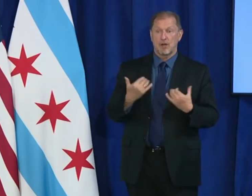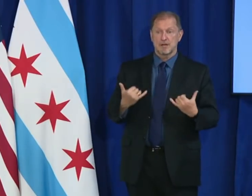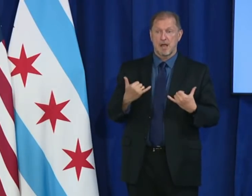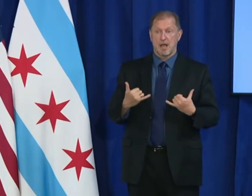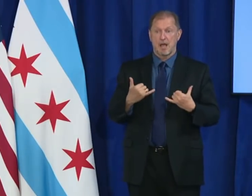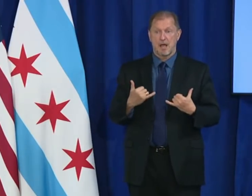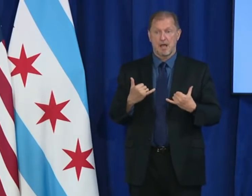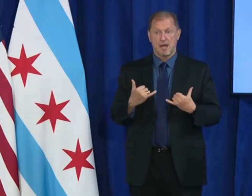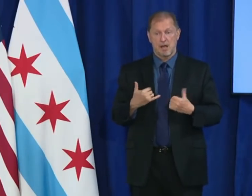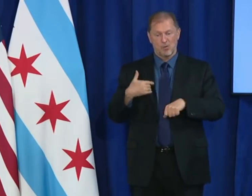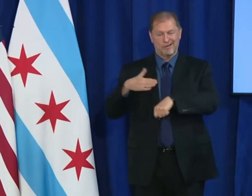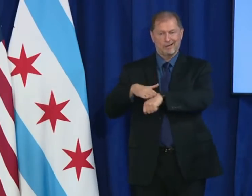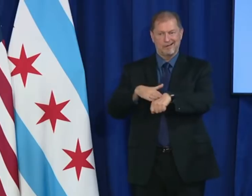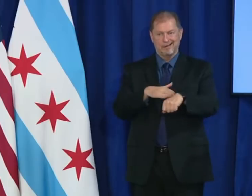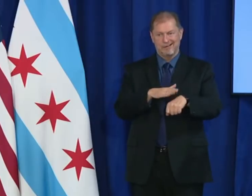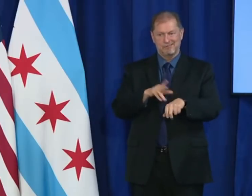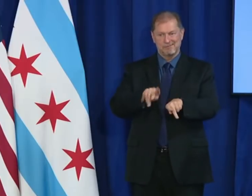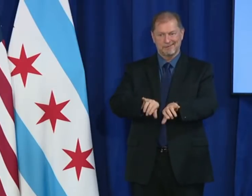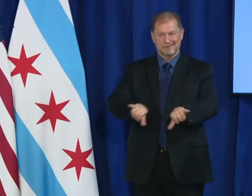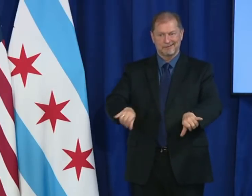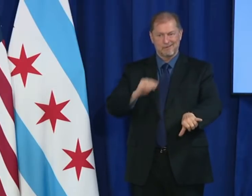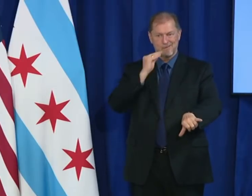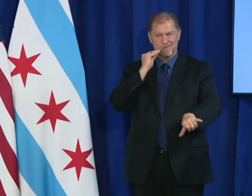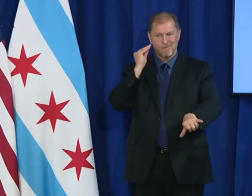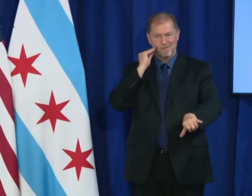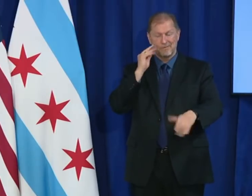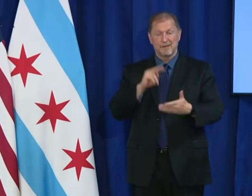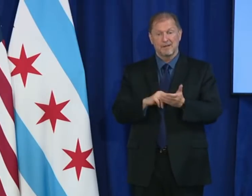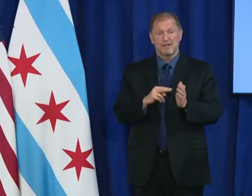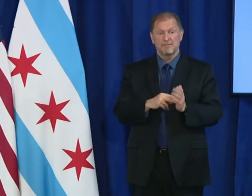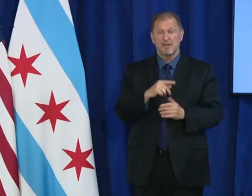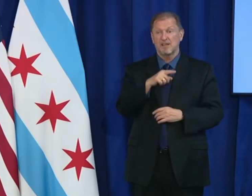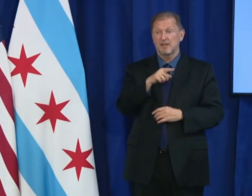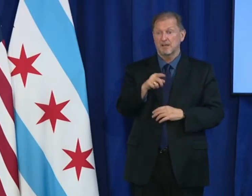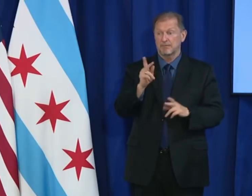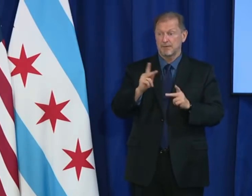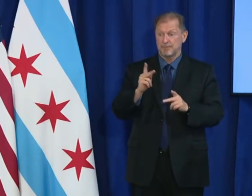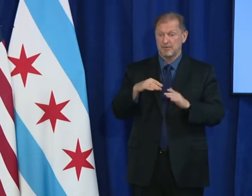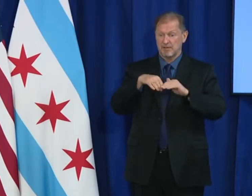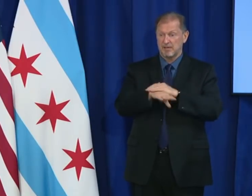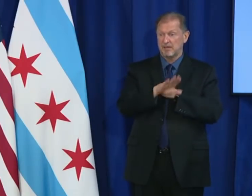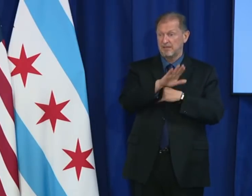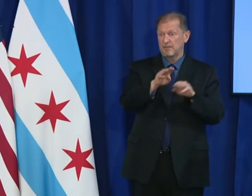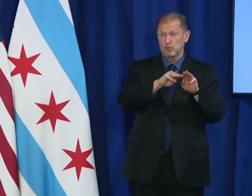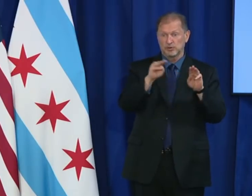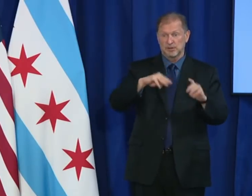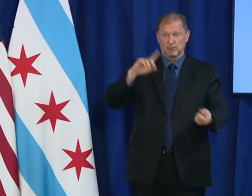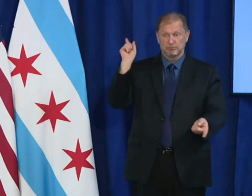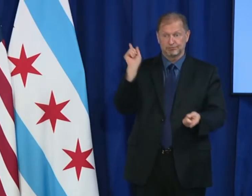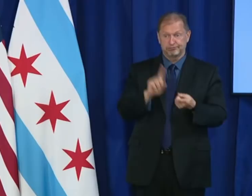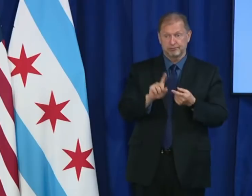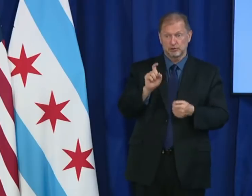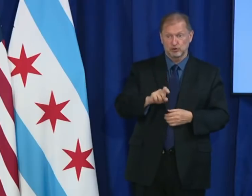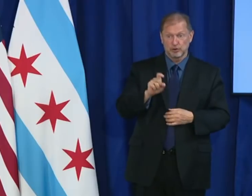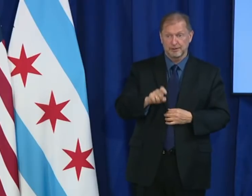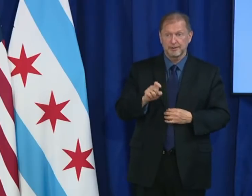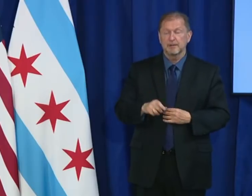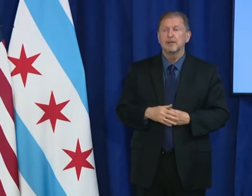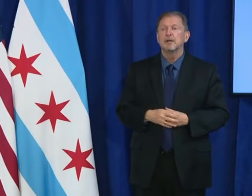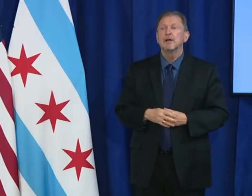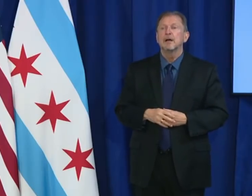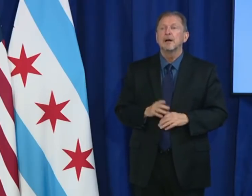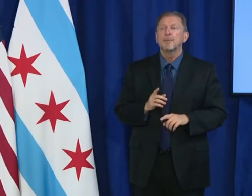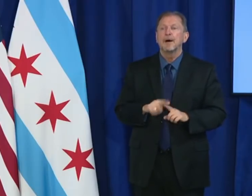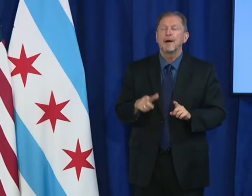that people are staying home, I would expect their numbers to be dropping significantly regardless. But I think this, unfortunately, is going to